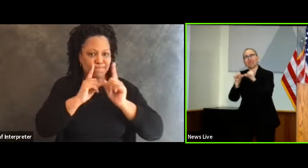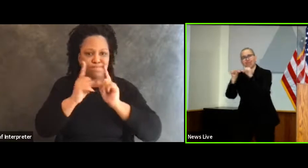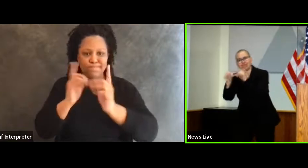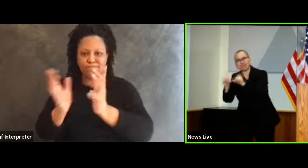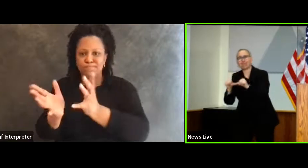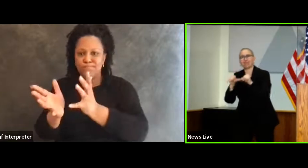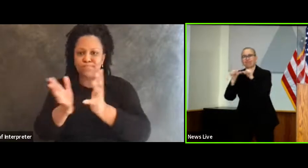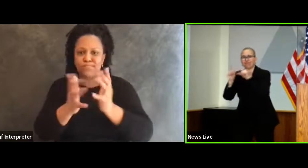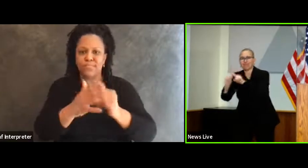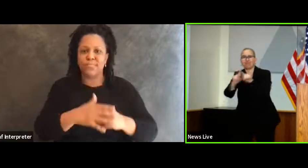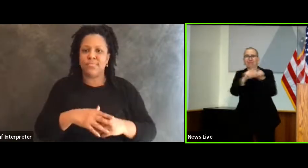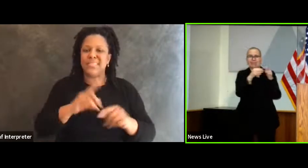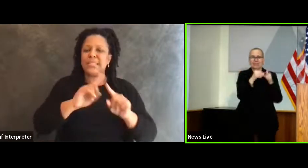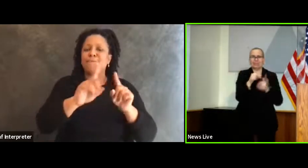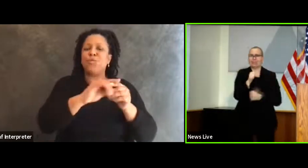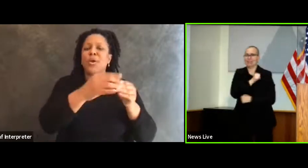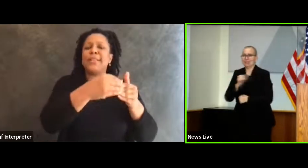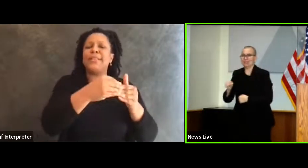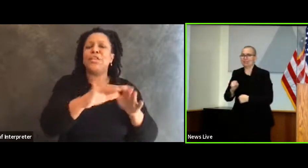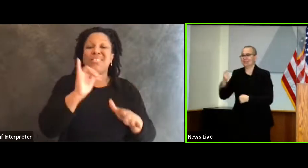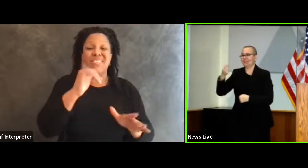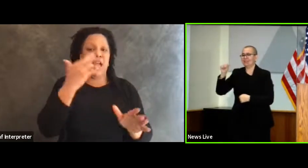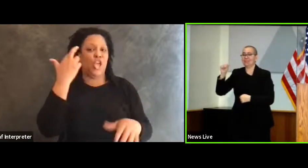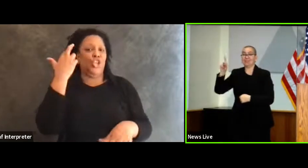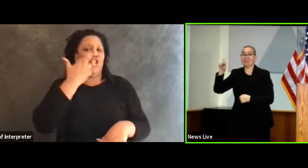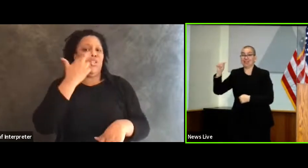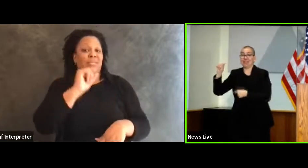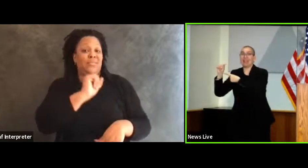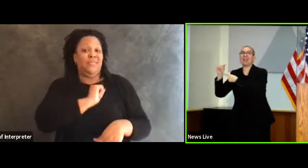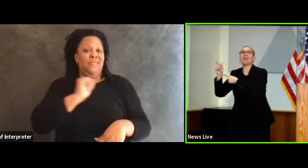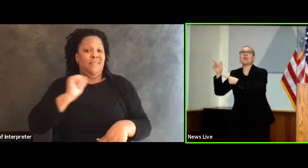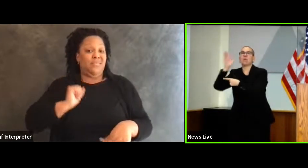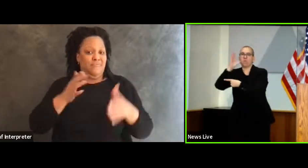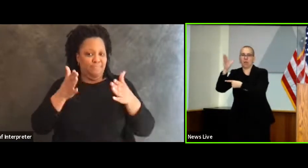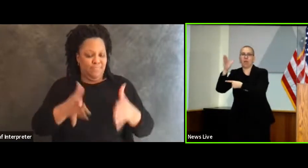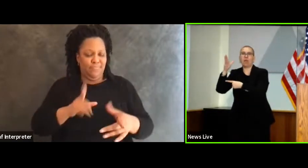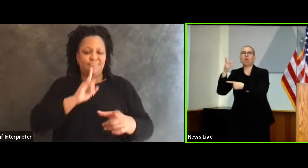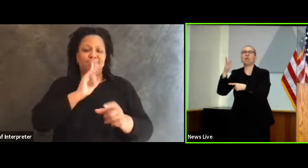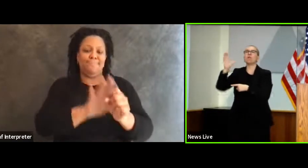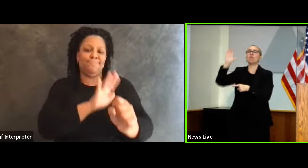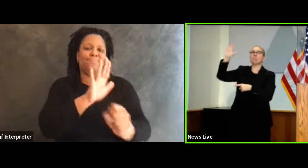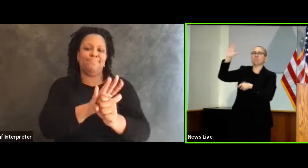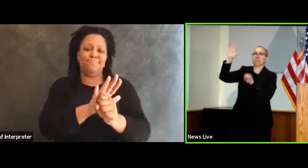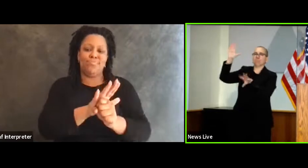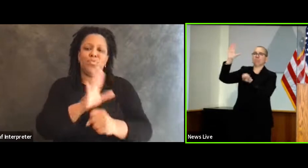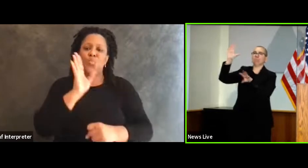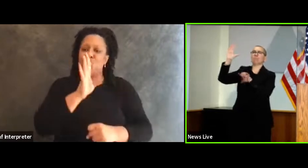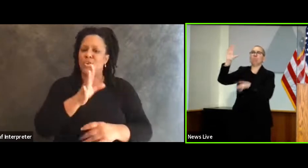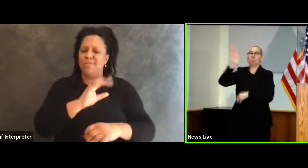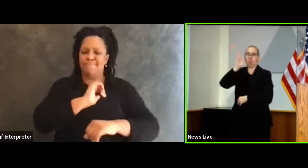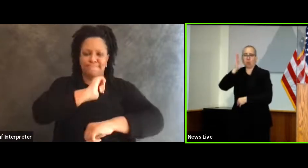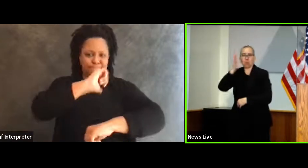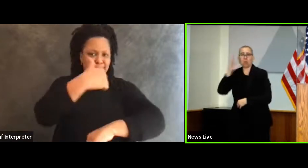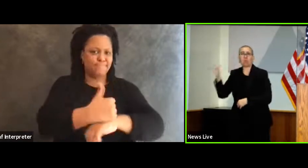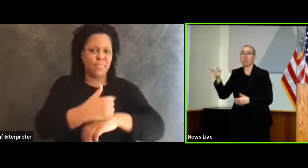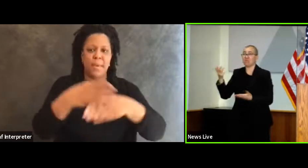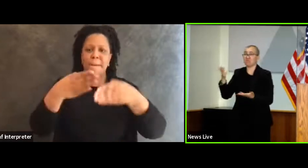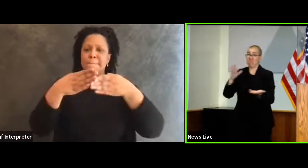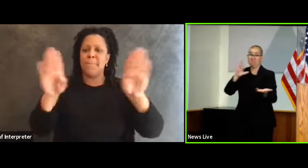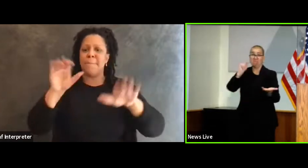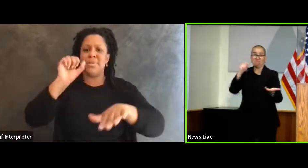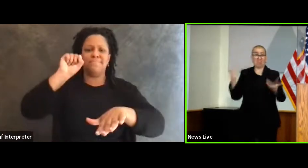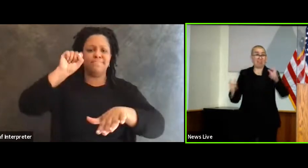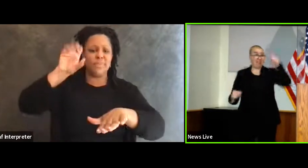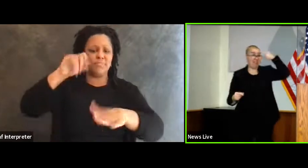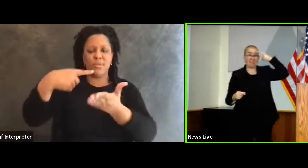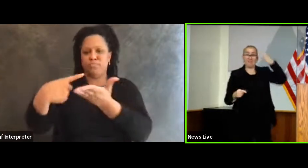Senator Gazelka to commit to having public hearings. Because as Senator Gazelka and the governor have relayed,